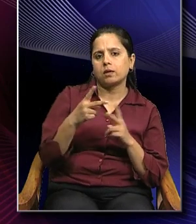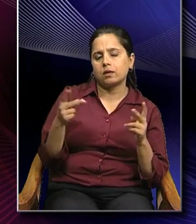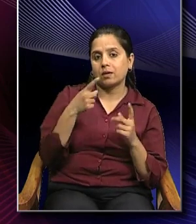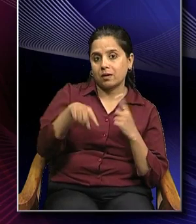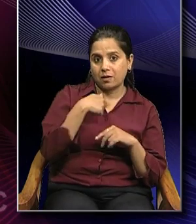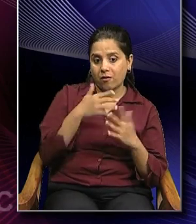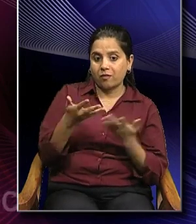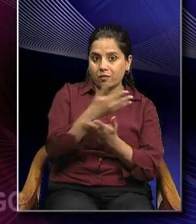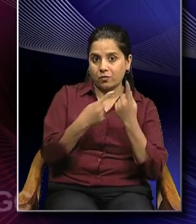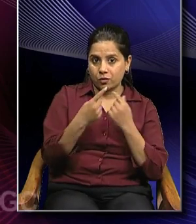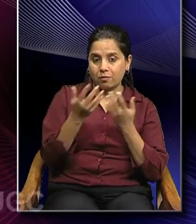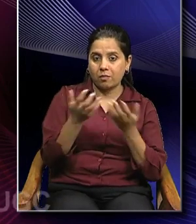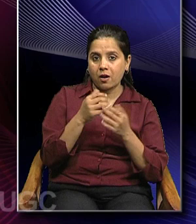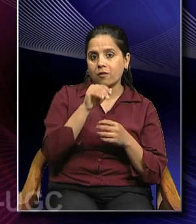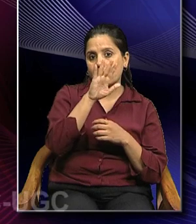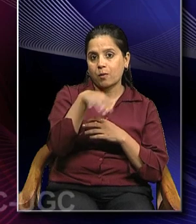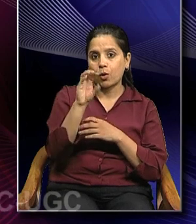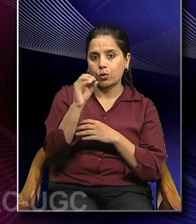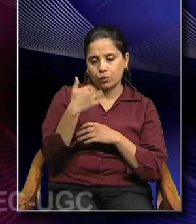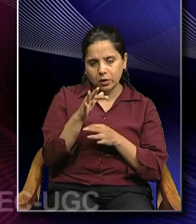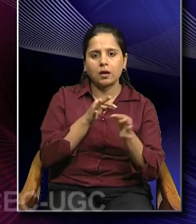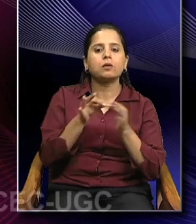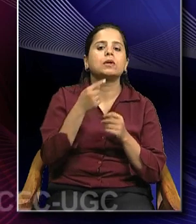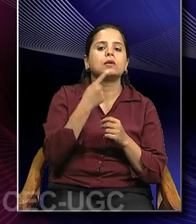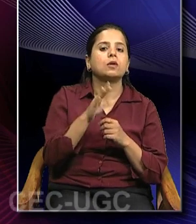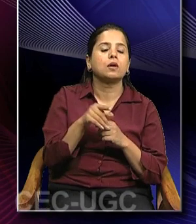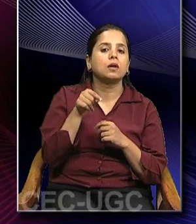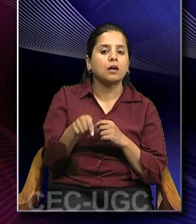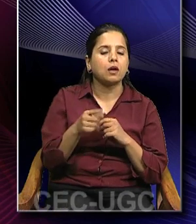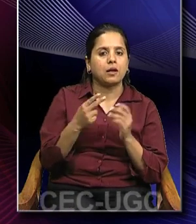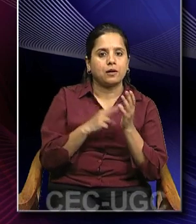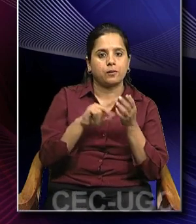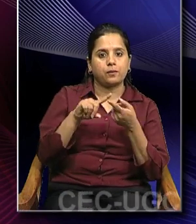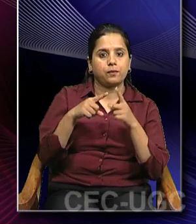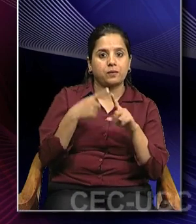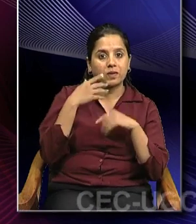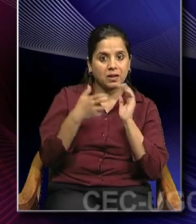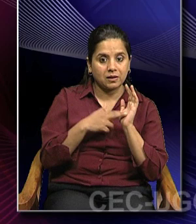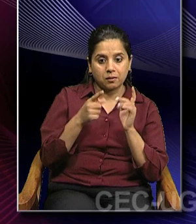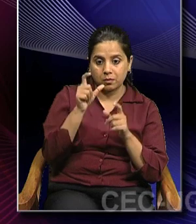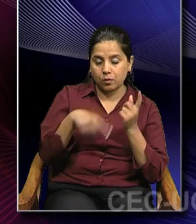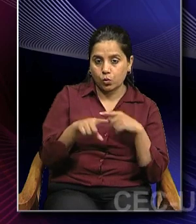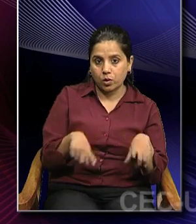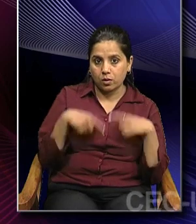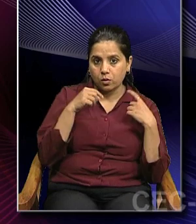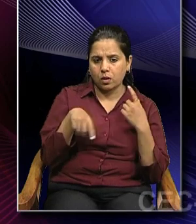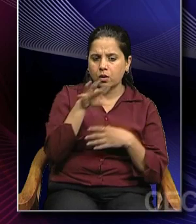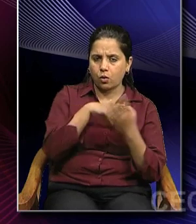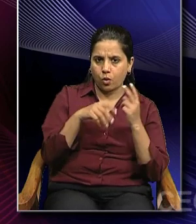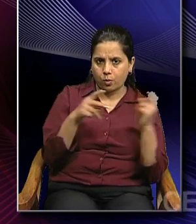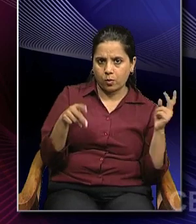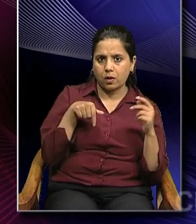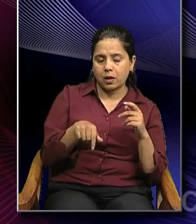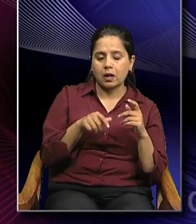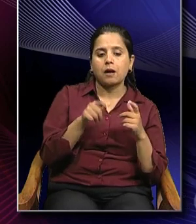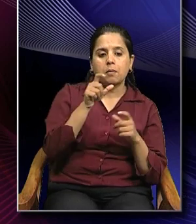would have a discussion on marketing 5.0, which talks about the netizens, where there is a combination of internet